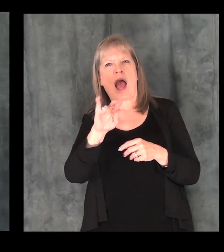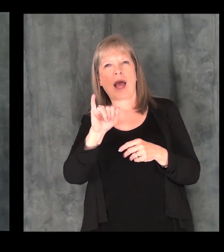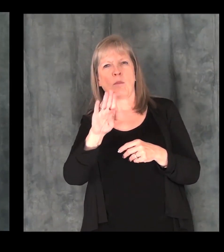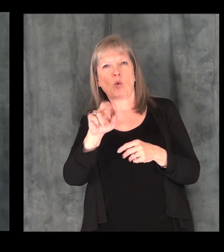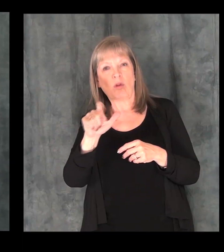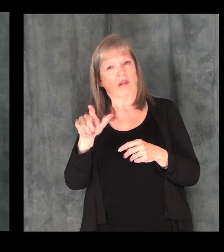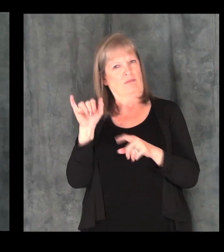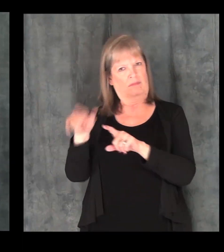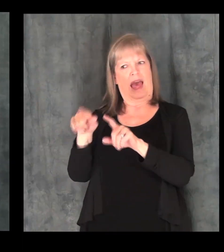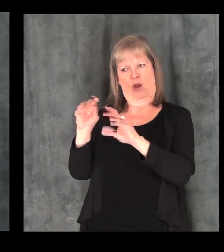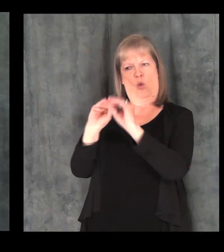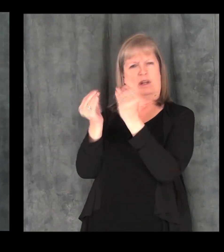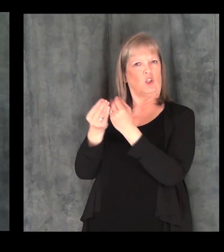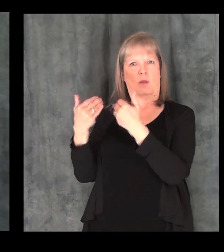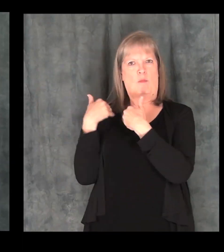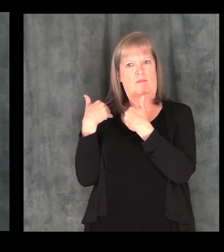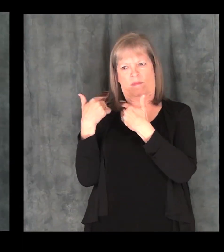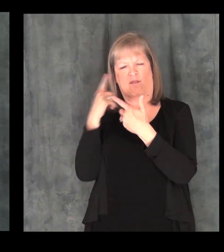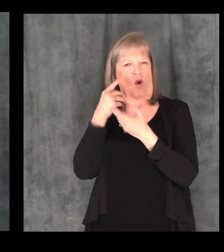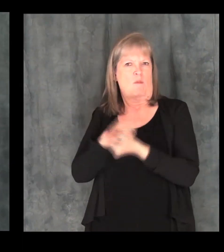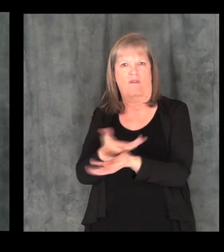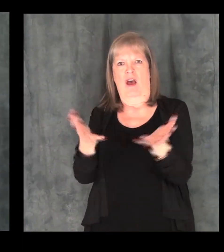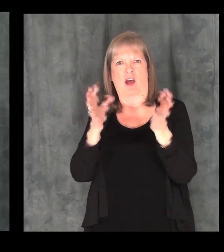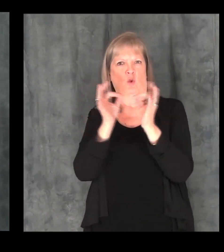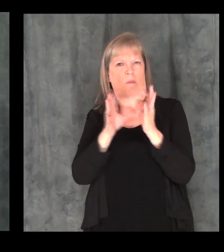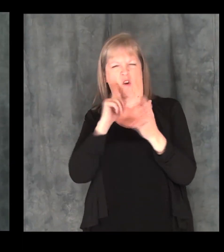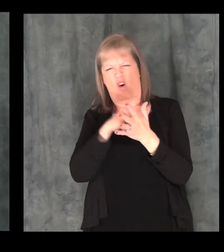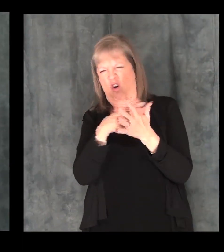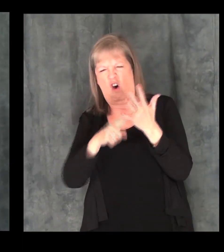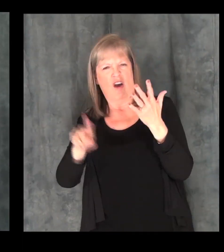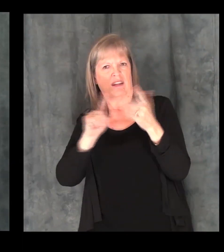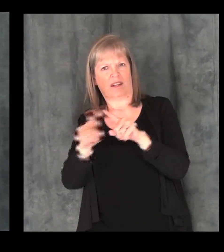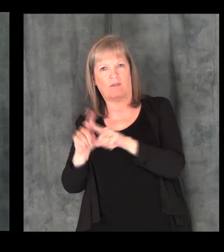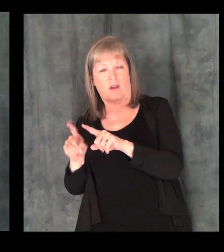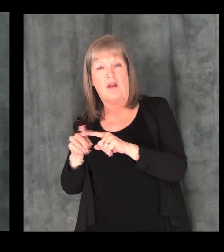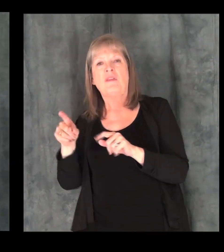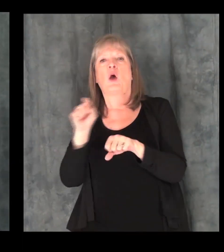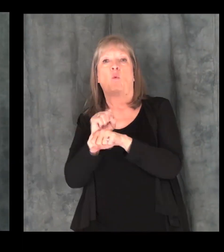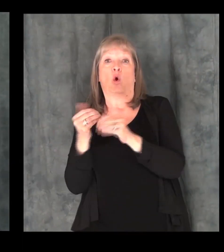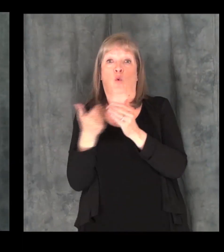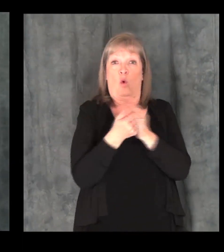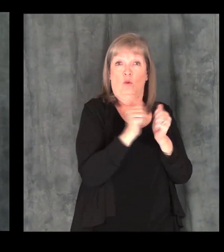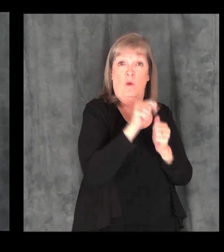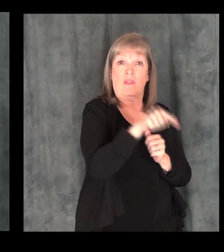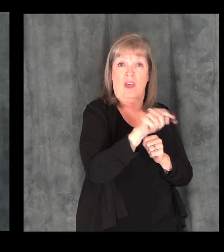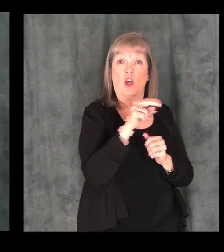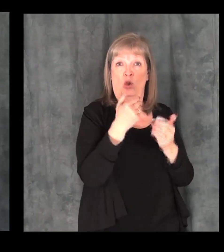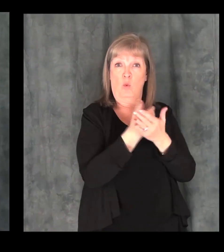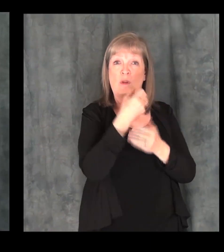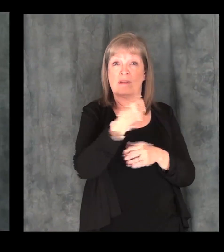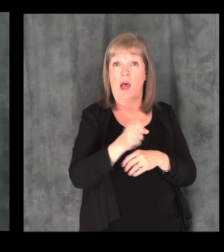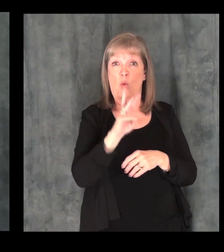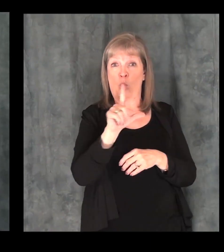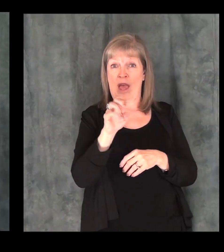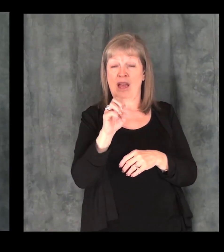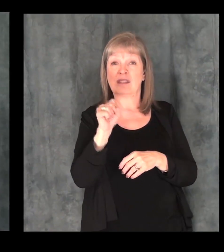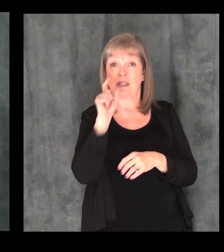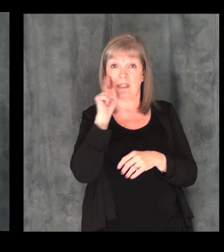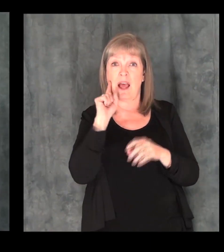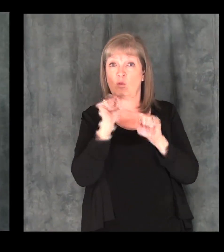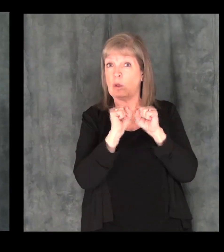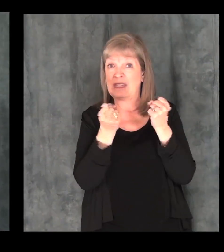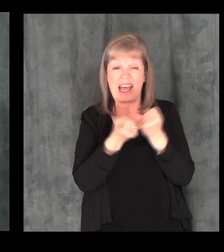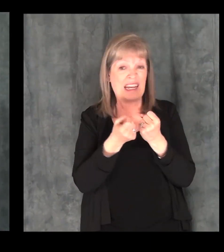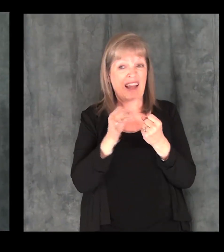providing interpreting services to all of those. They work very closely with the New South Wales Deaf Society, so if they can't find interpreters,